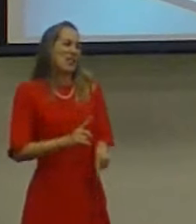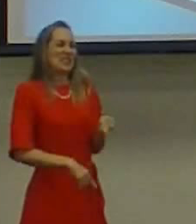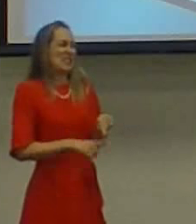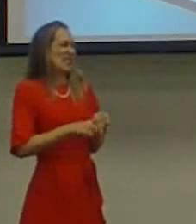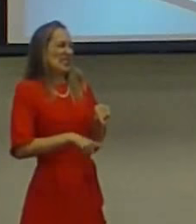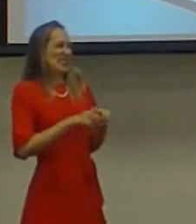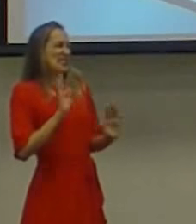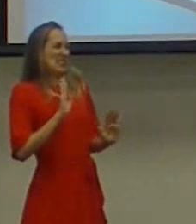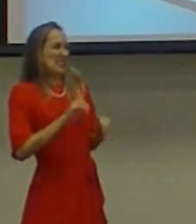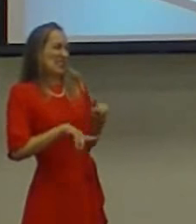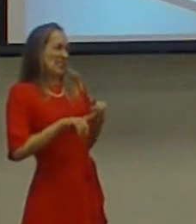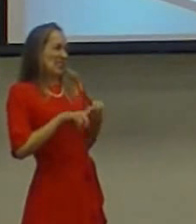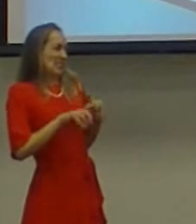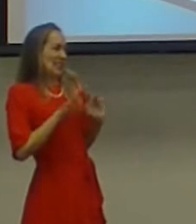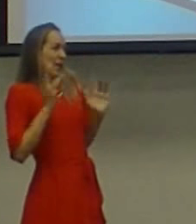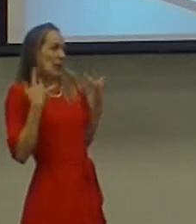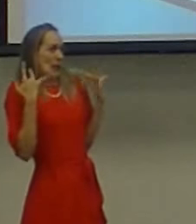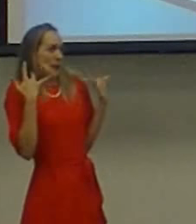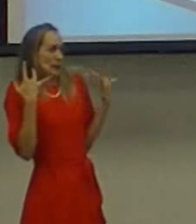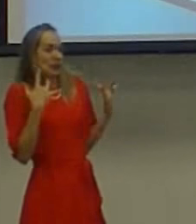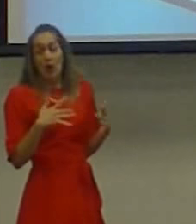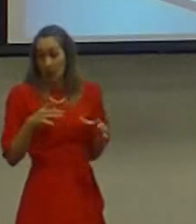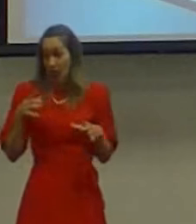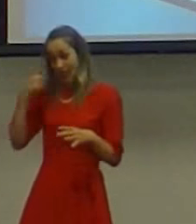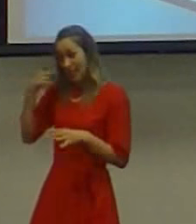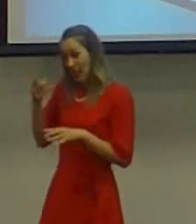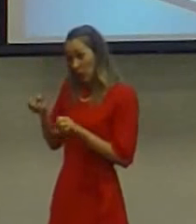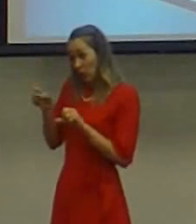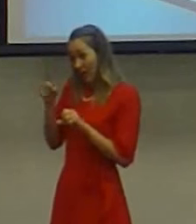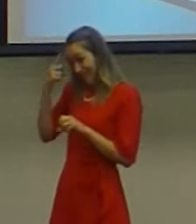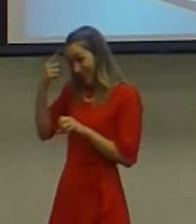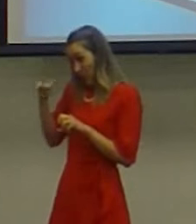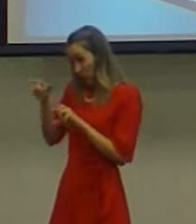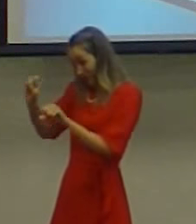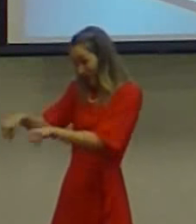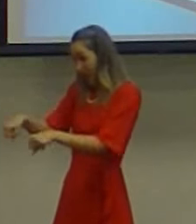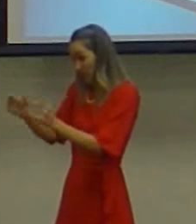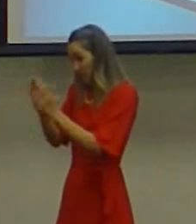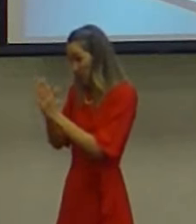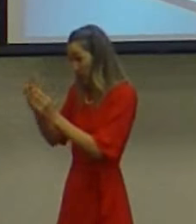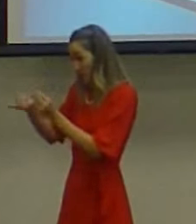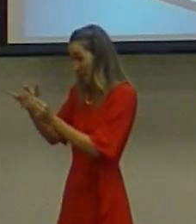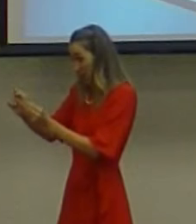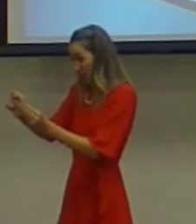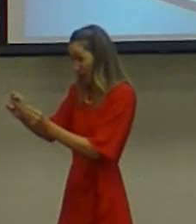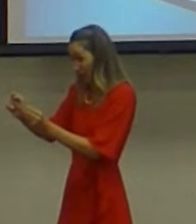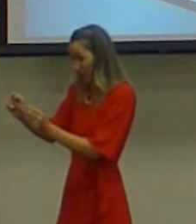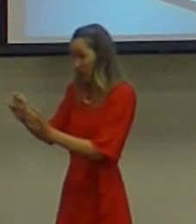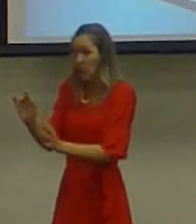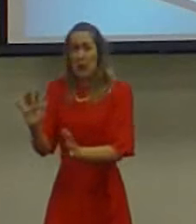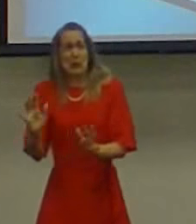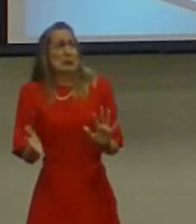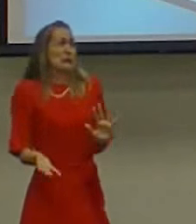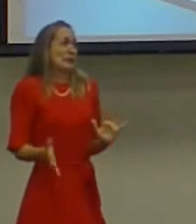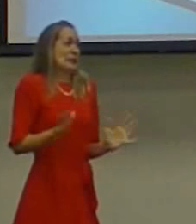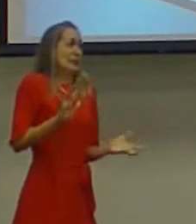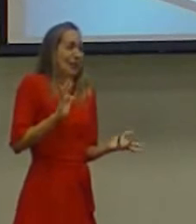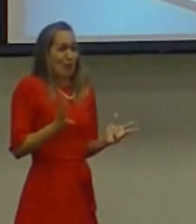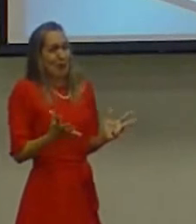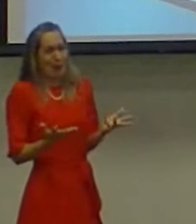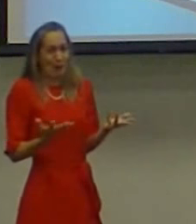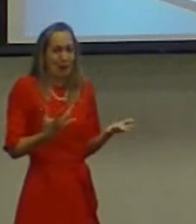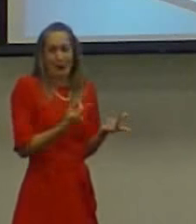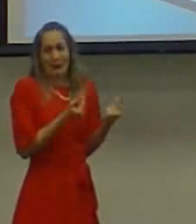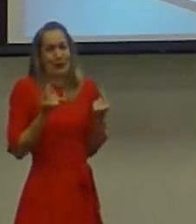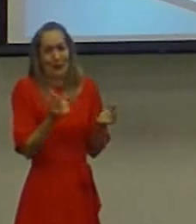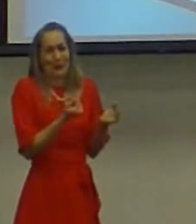do that. I said, I think you can, but you need to just pray about it. So when someone says that to you, just pray about it, man, that's oh, boy, that's hard to, what do you